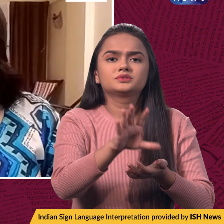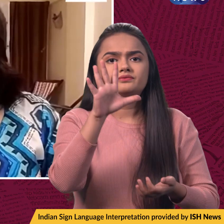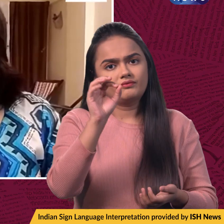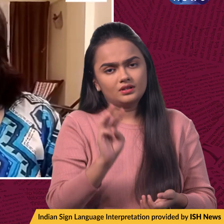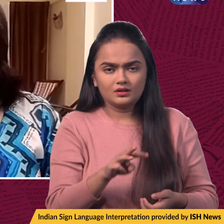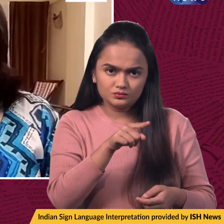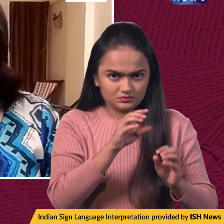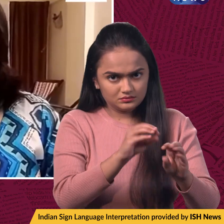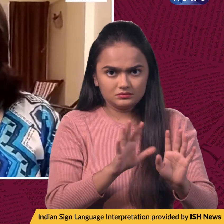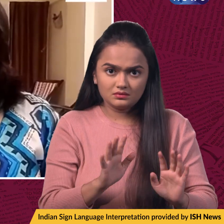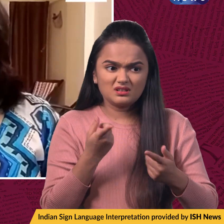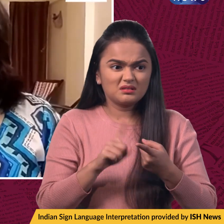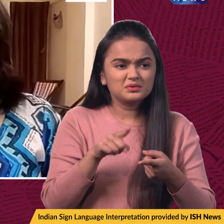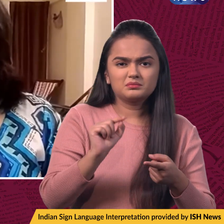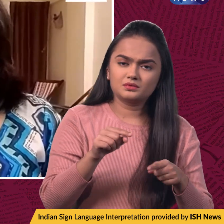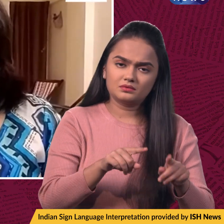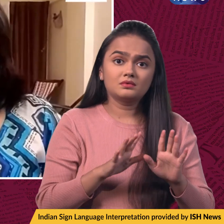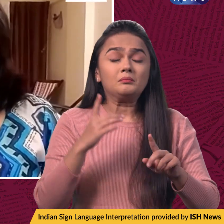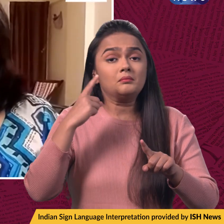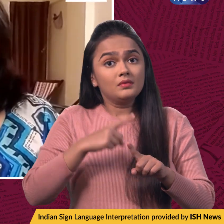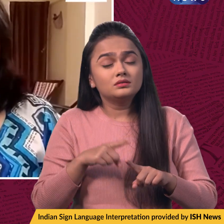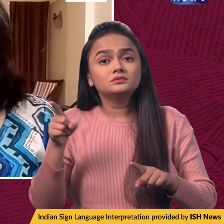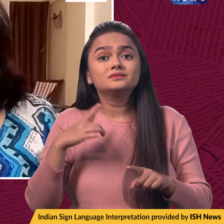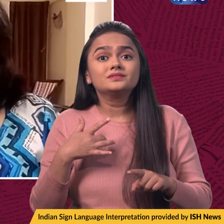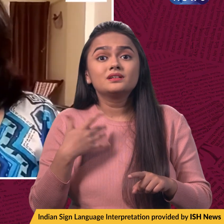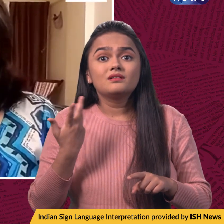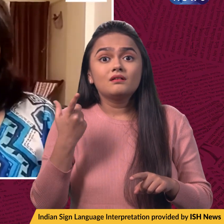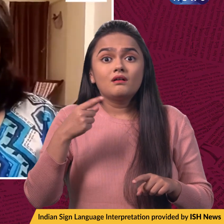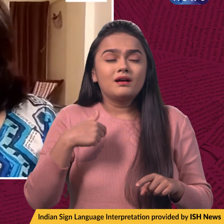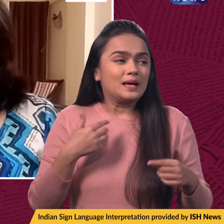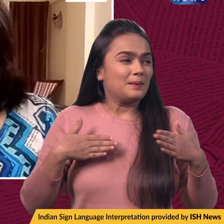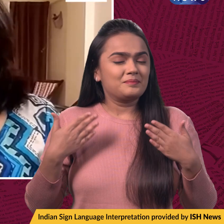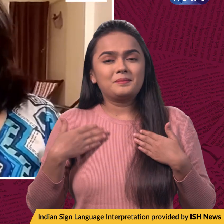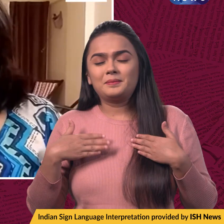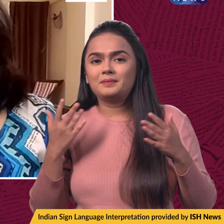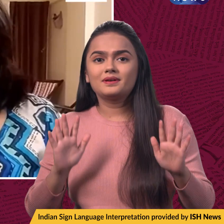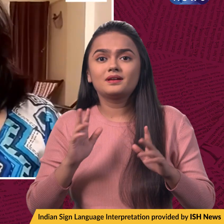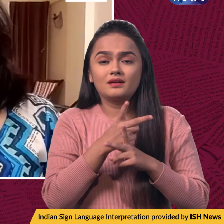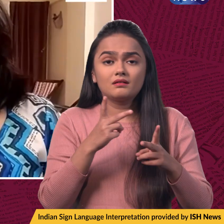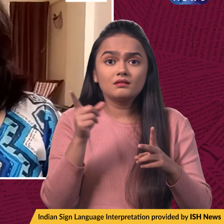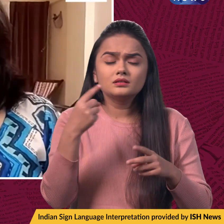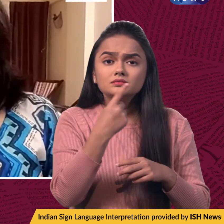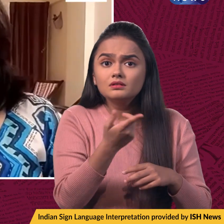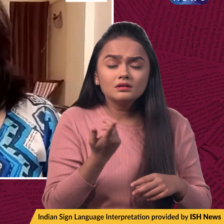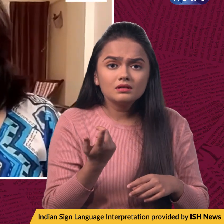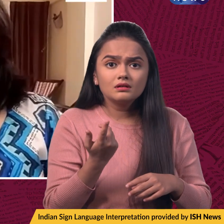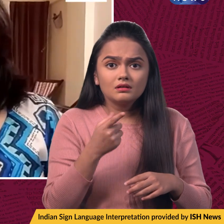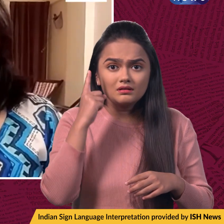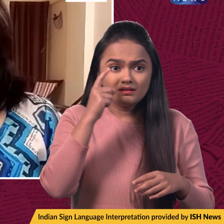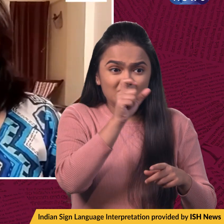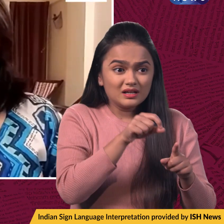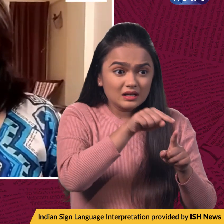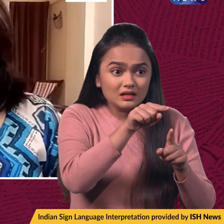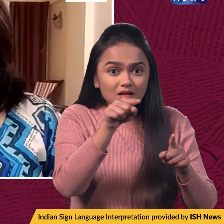and dear ones because of the pandemic, and also expressed displeasure over the delay in the part of some of the states